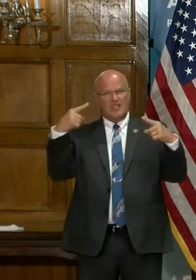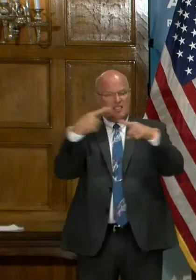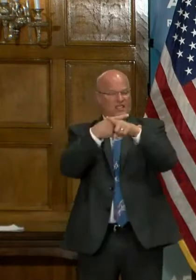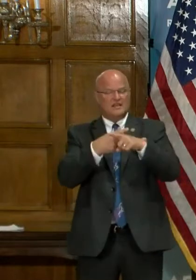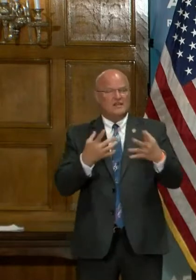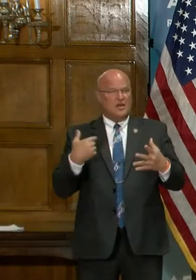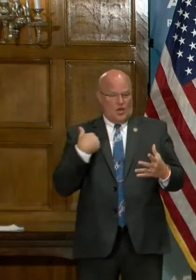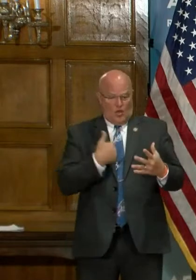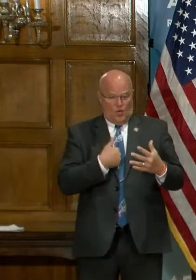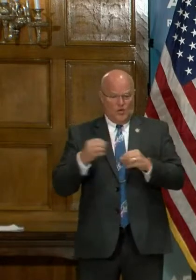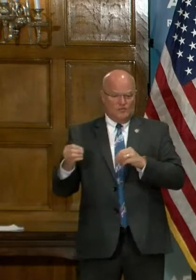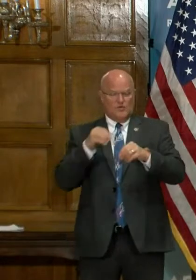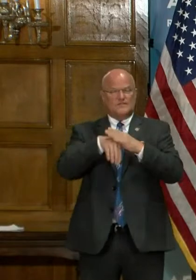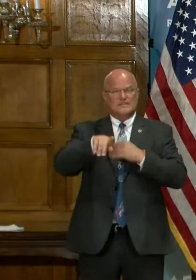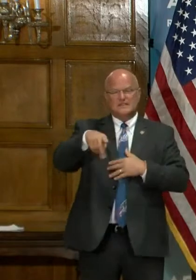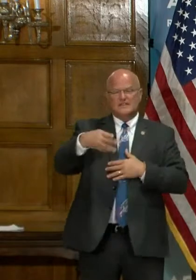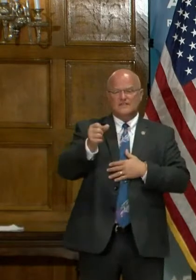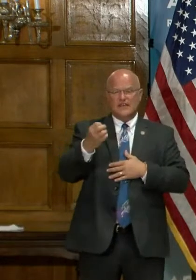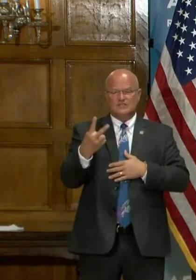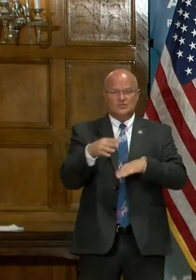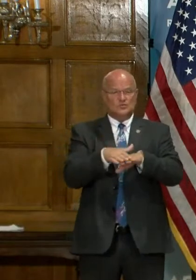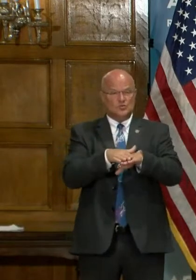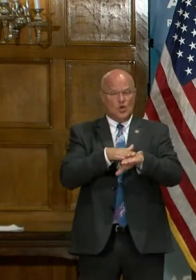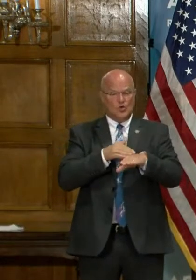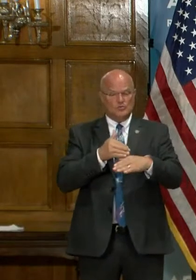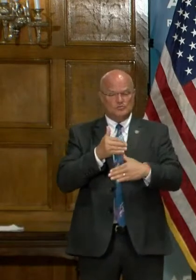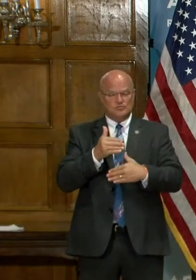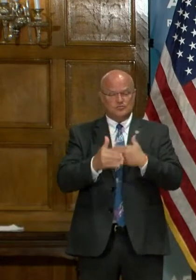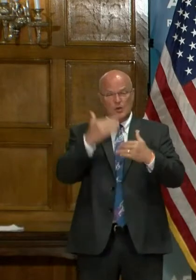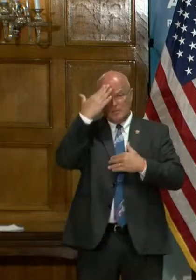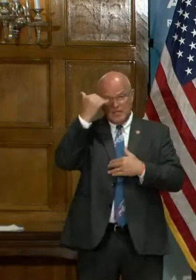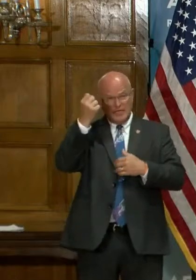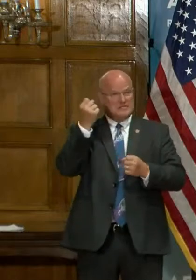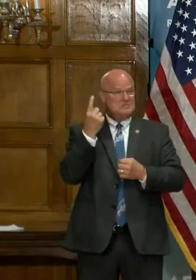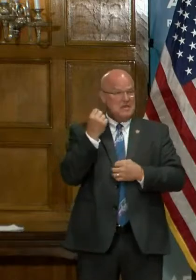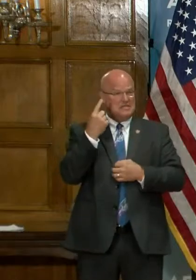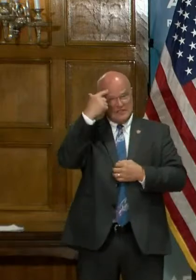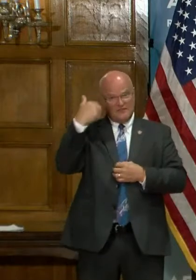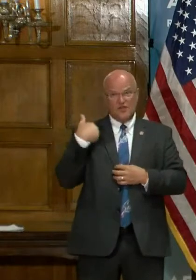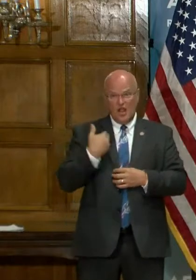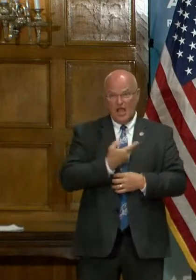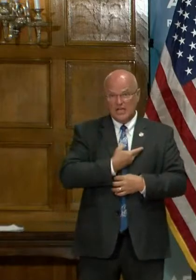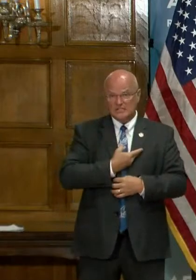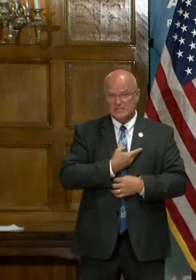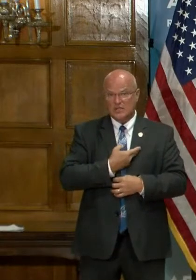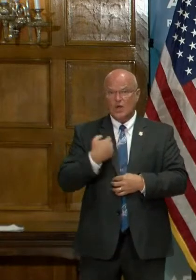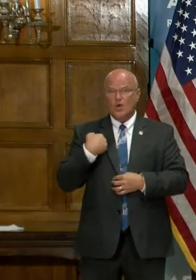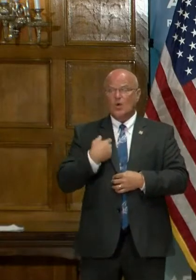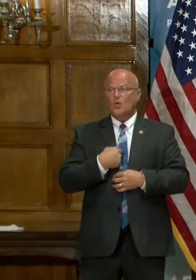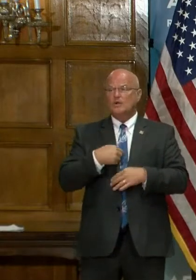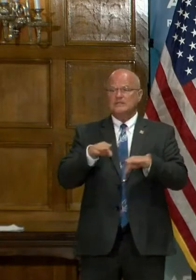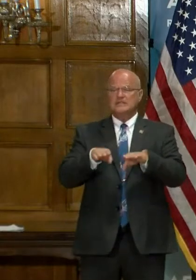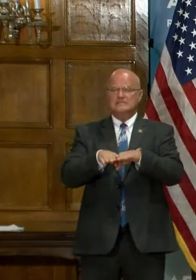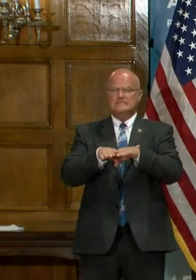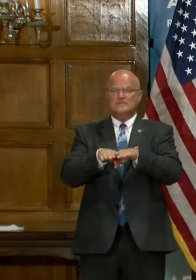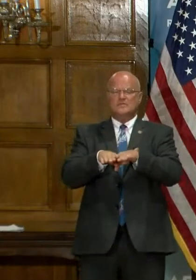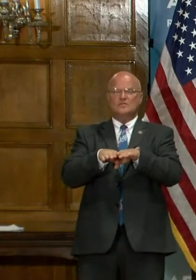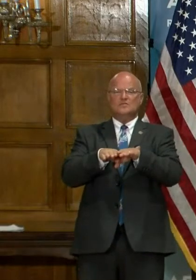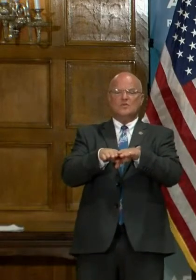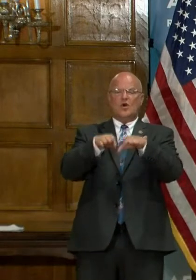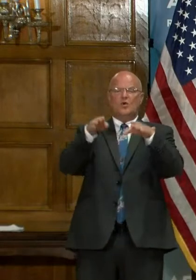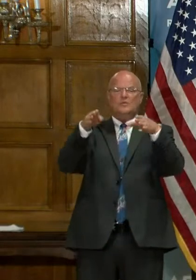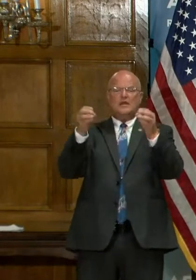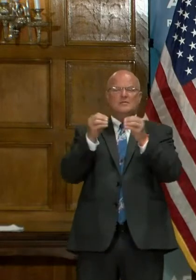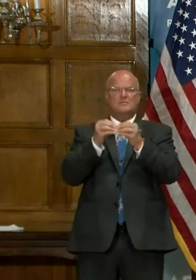The fact that we have moved into phase 2 gradually because it made sense for us We're just simply lifting the restrictions on